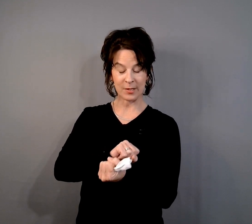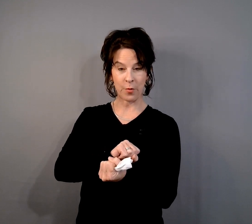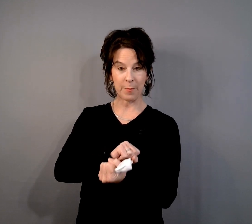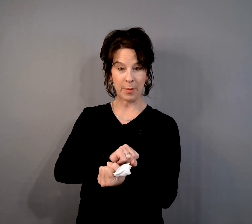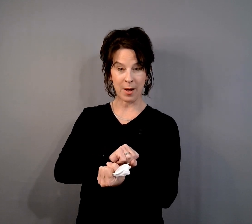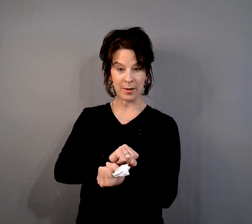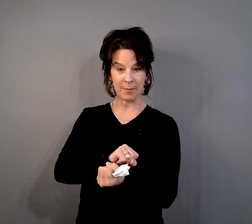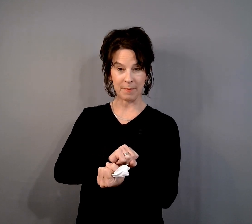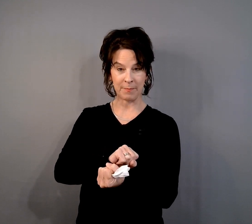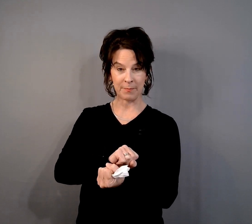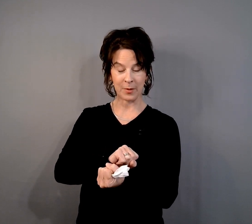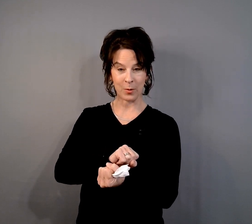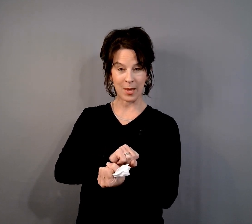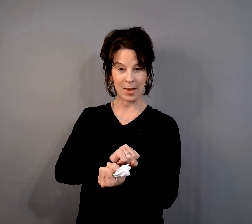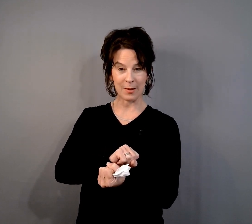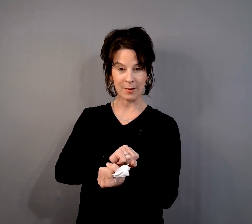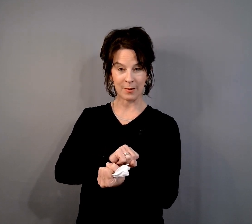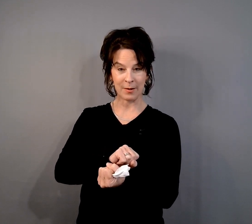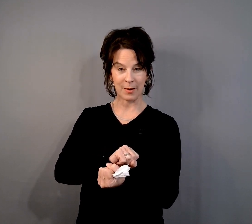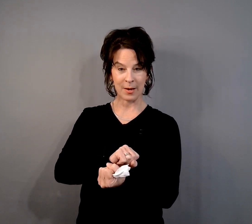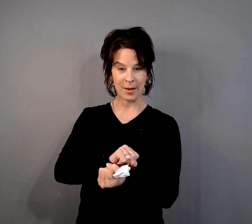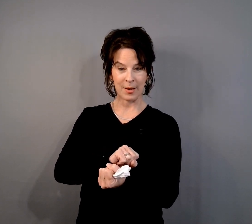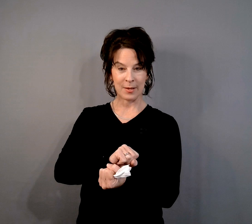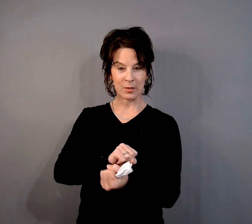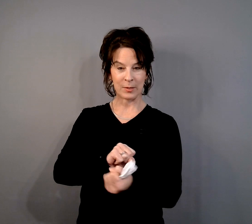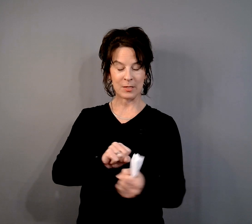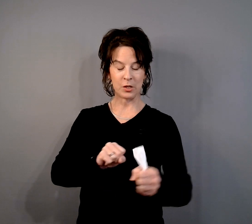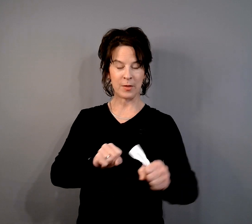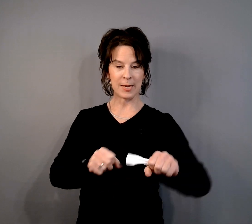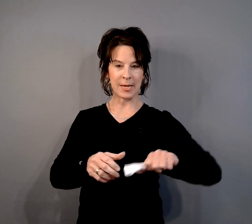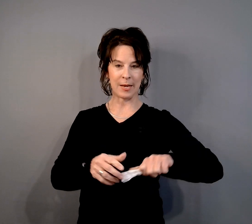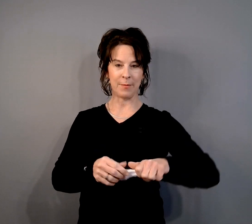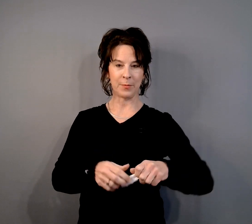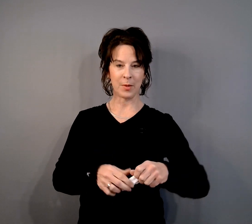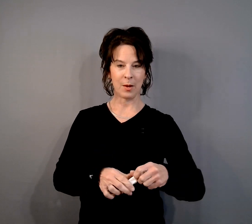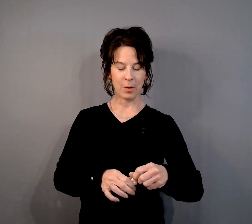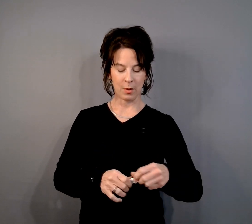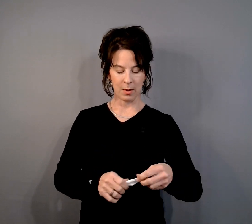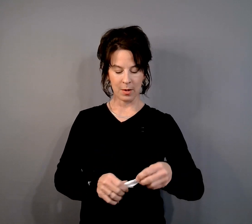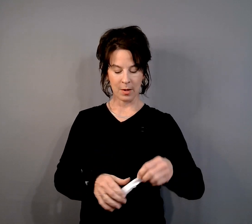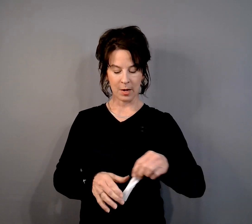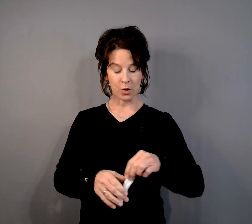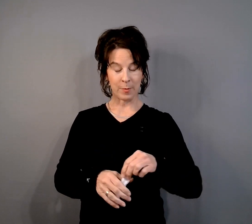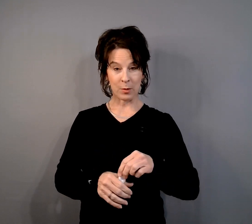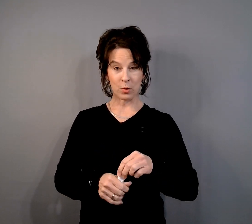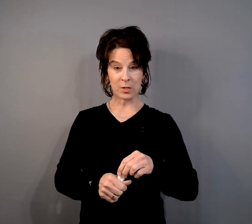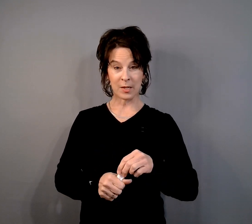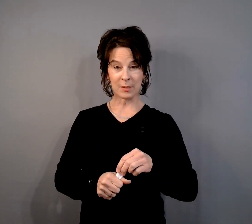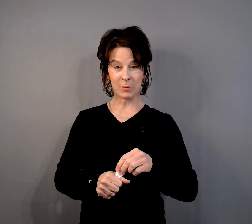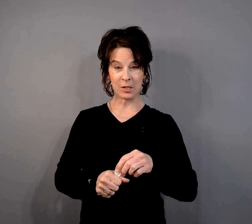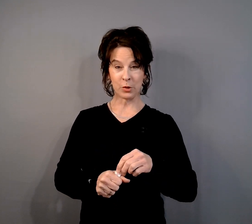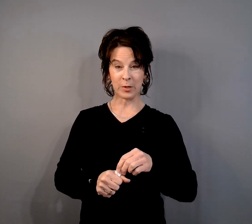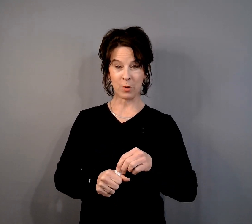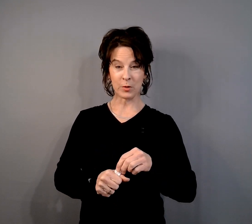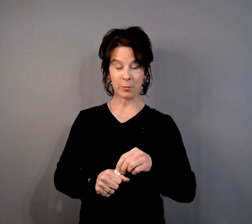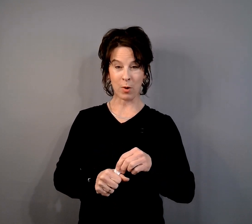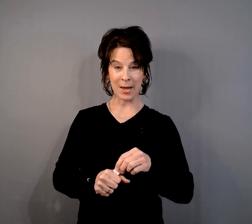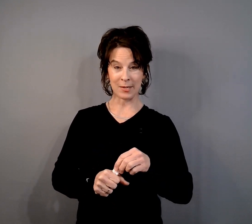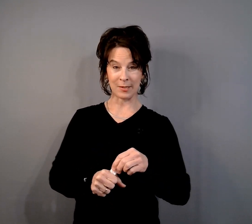on the bottom, okay? So let's do that again. And you may want to get some tissue at home to